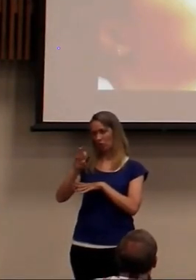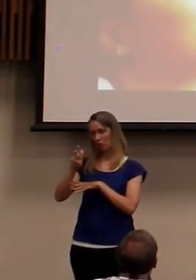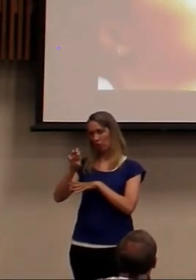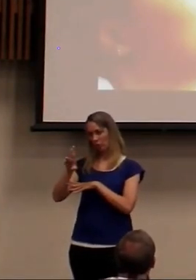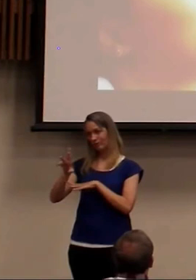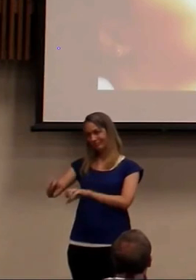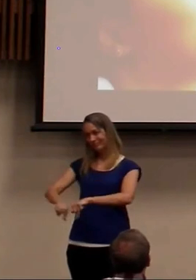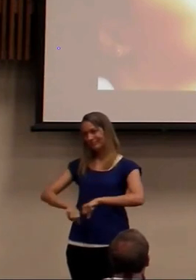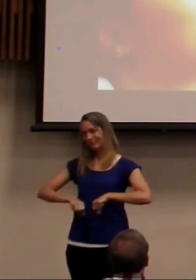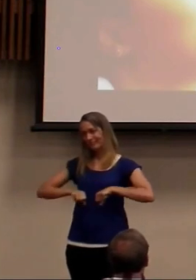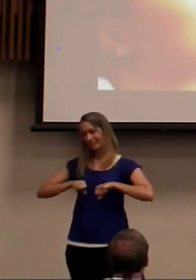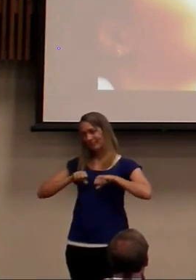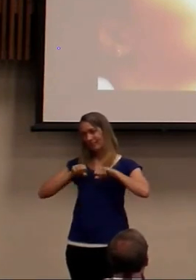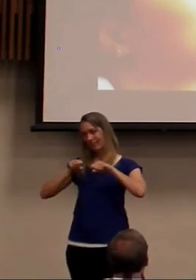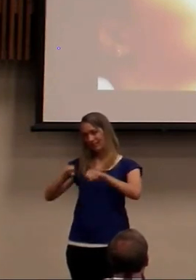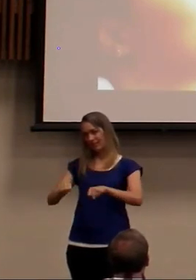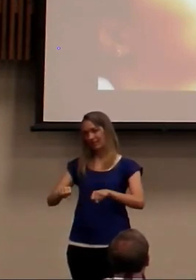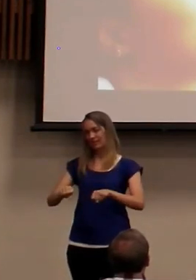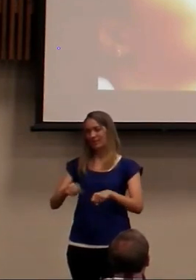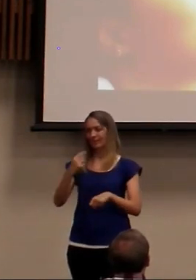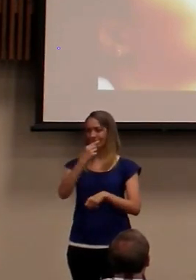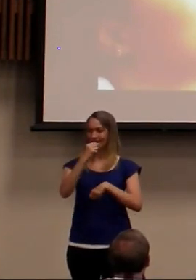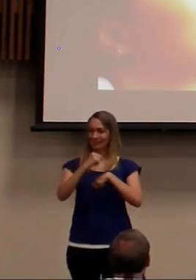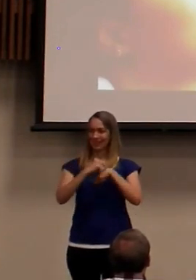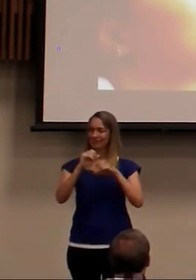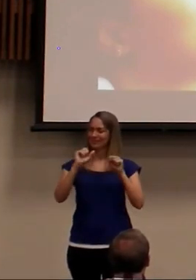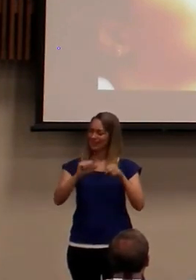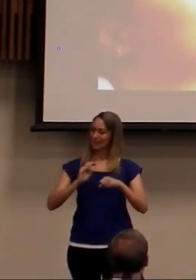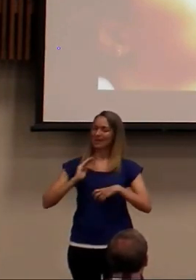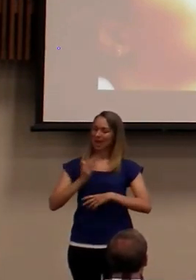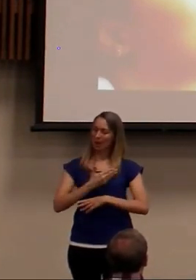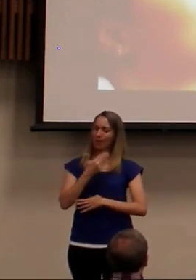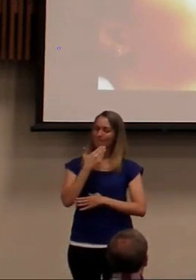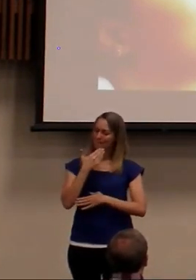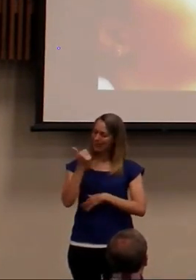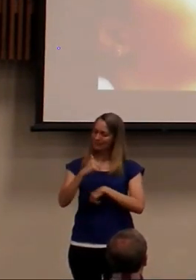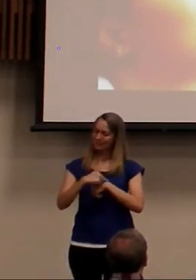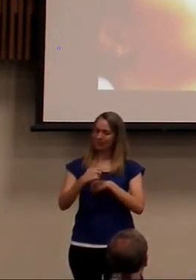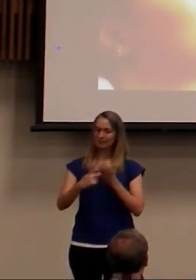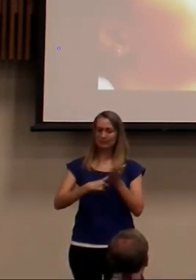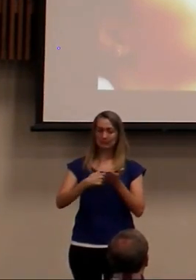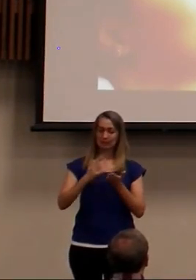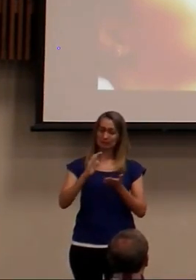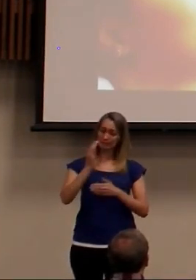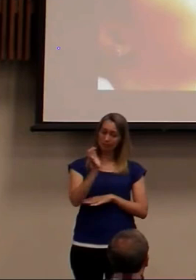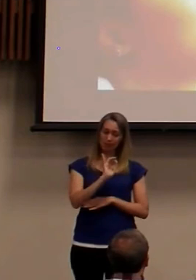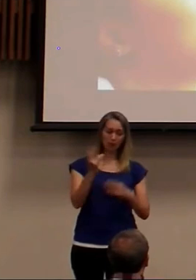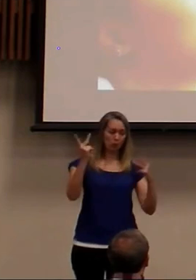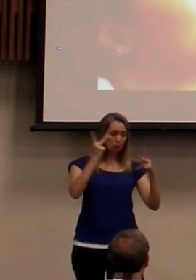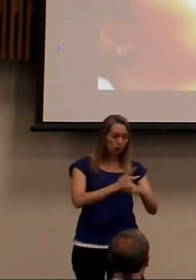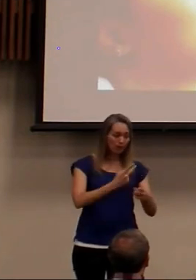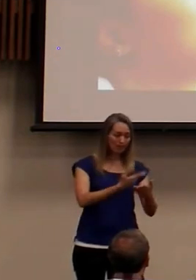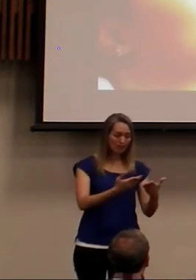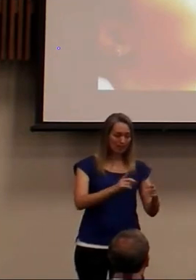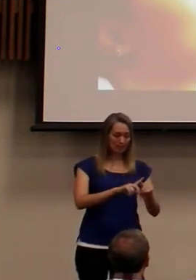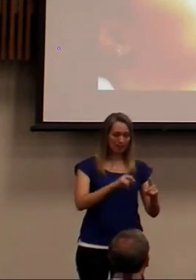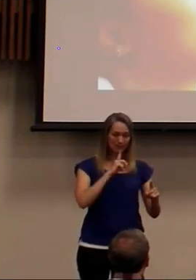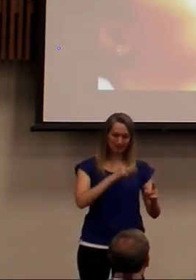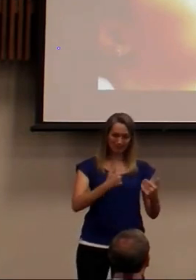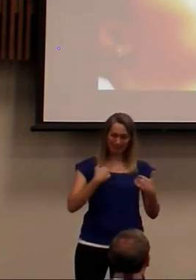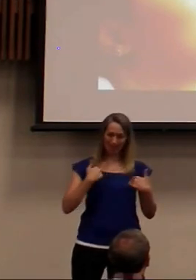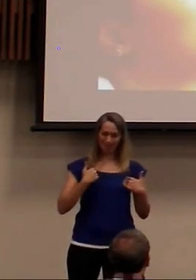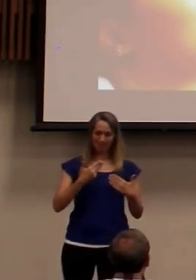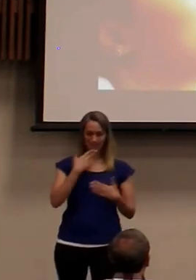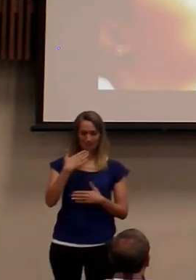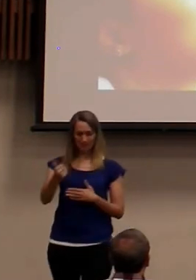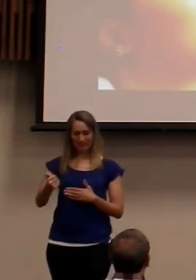These moments, though, can be our best. What seems like the worst for us can be the best for us. James says, "For you know that the